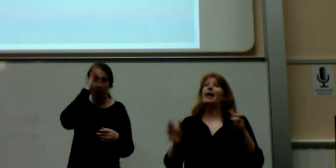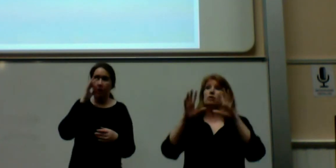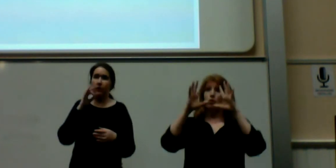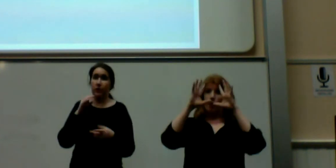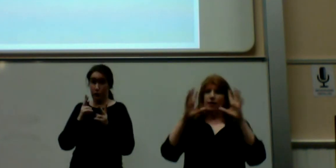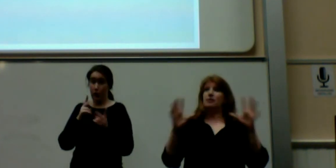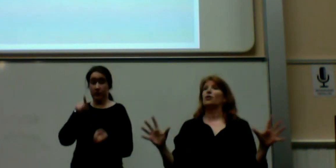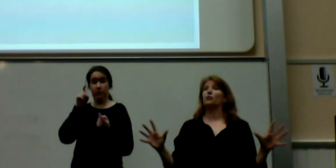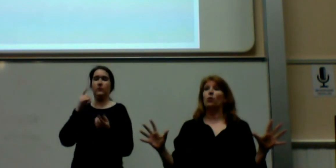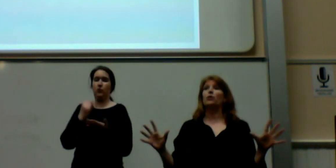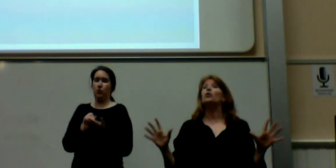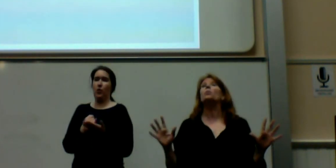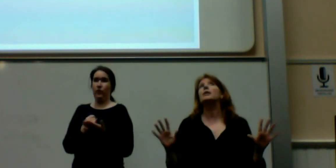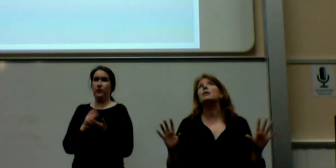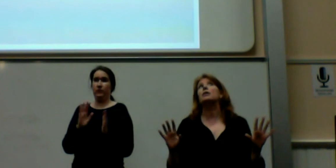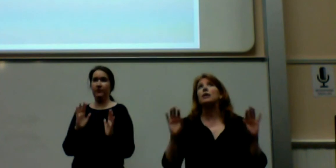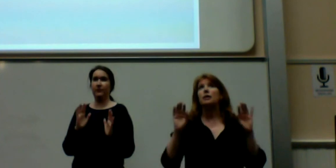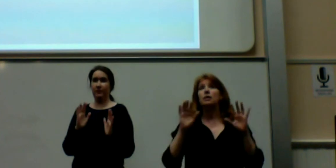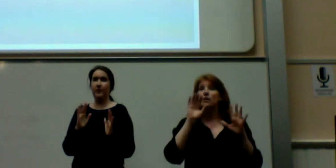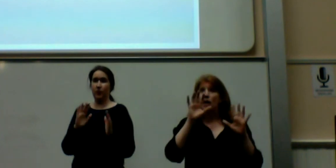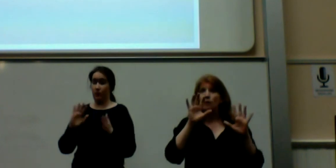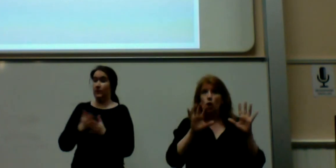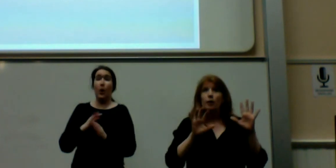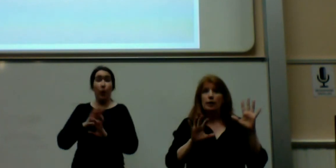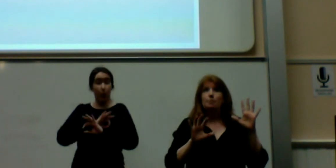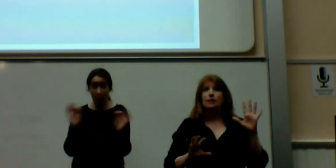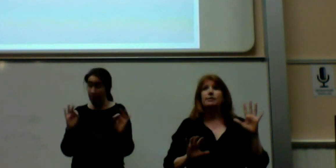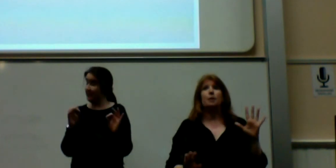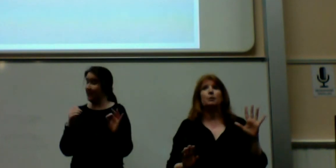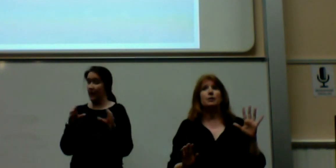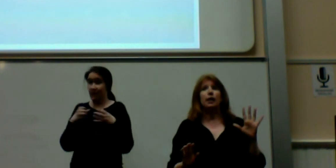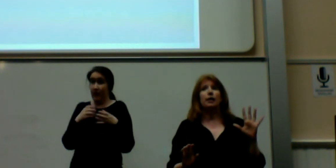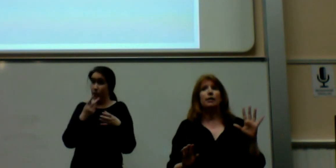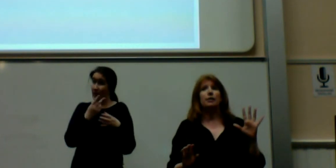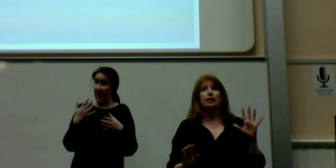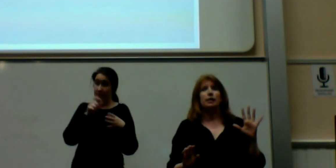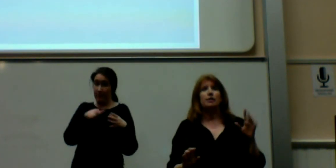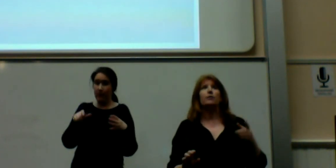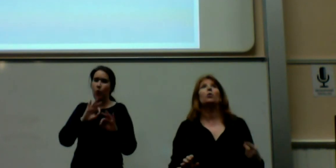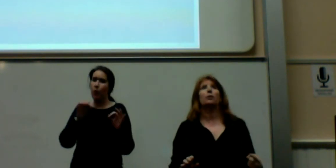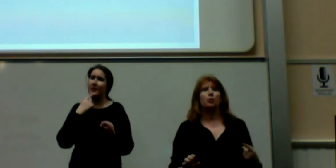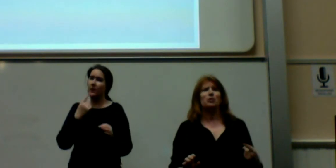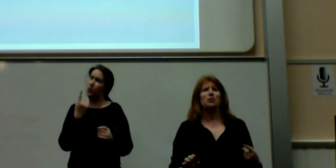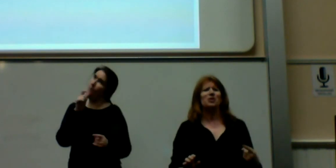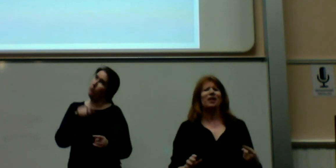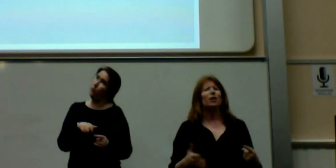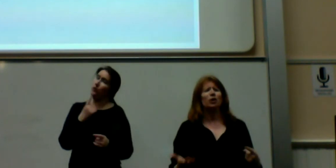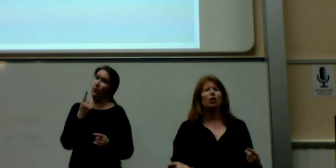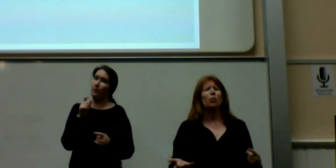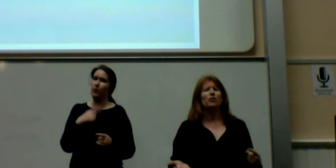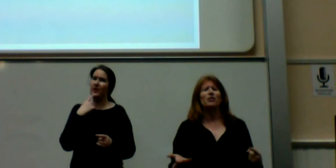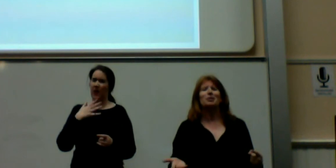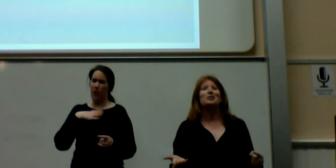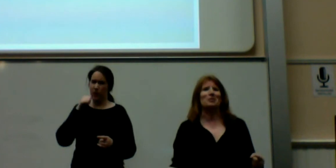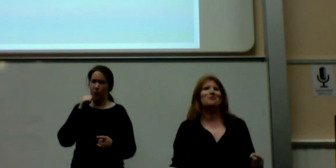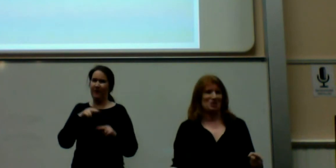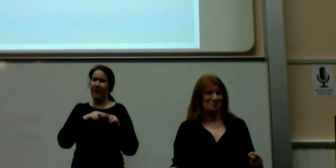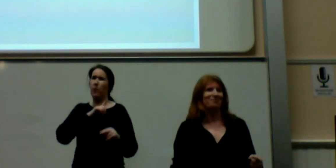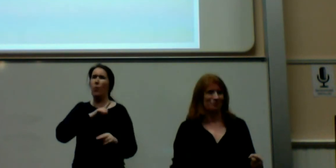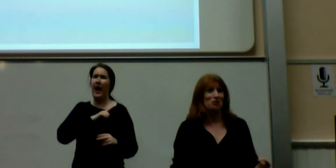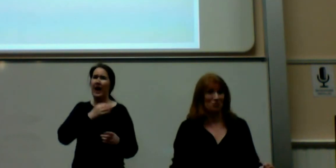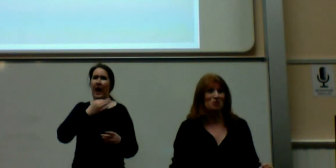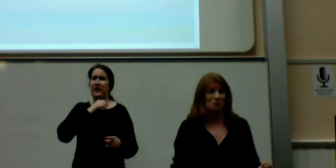happening. That's the way they set forth. Nobody in my sample said, except for one person who said, I want to know where the family's